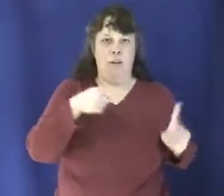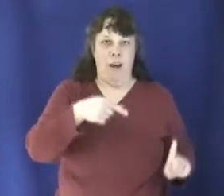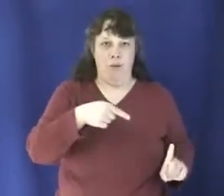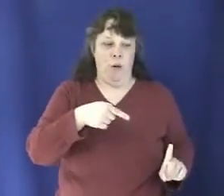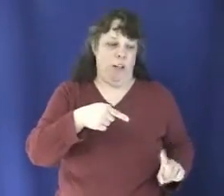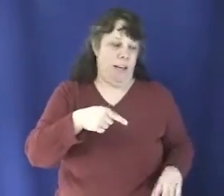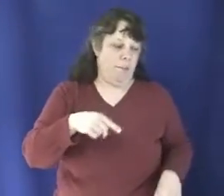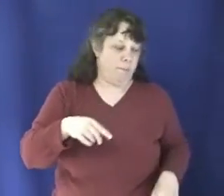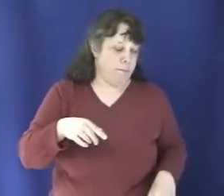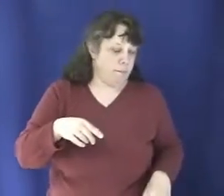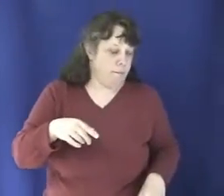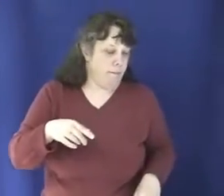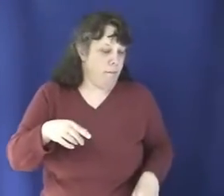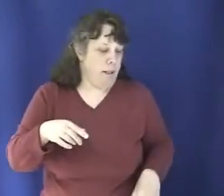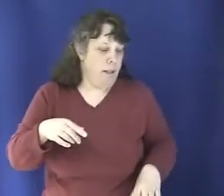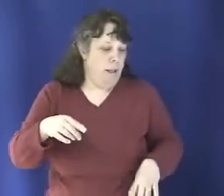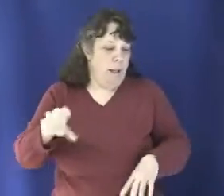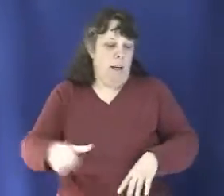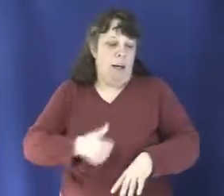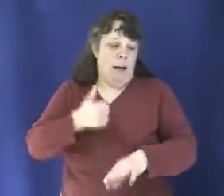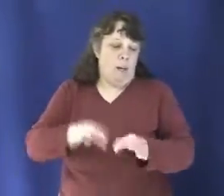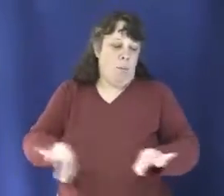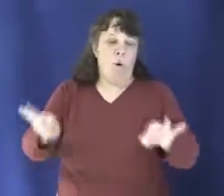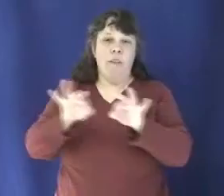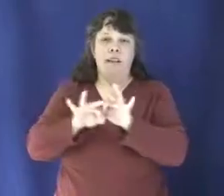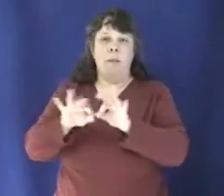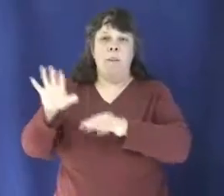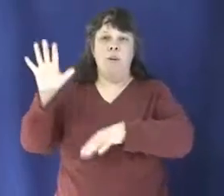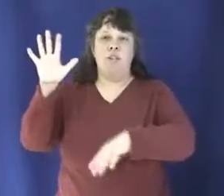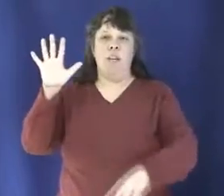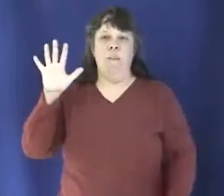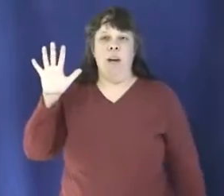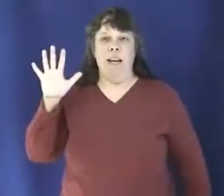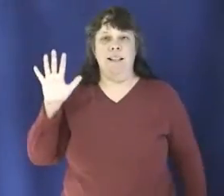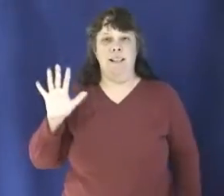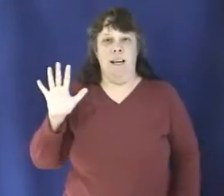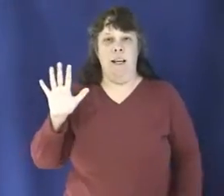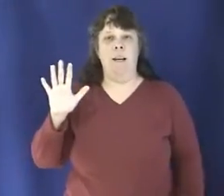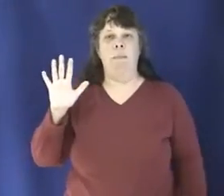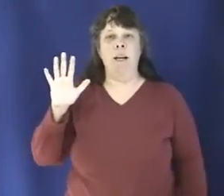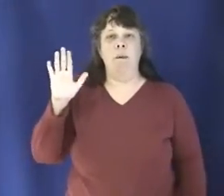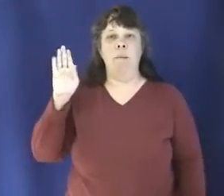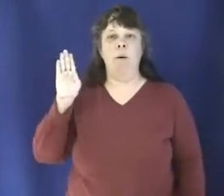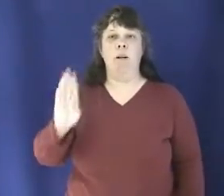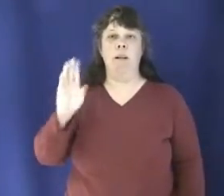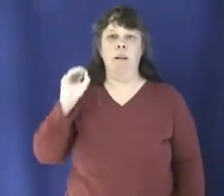You have to work at that. Another important thing to remember is to keep your hand steady. Many people